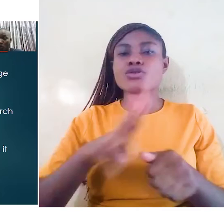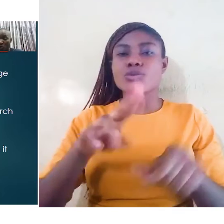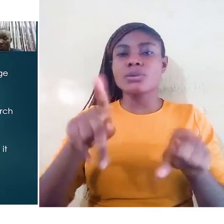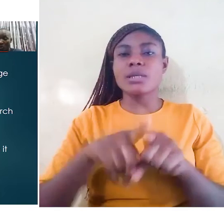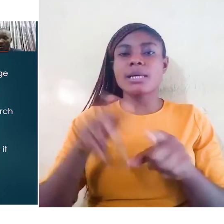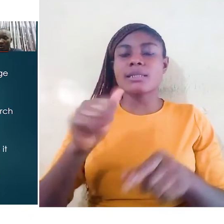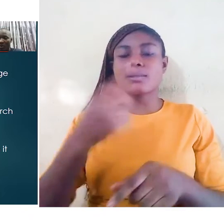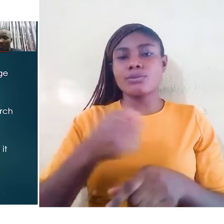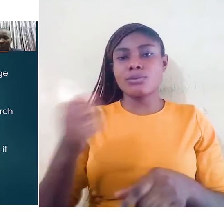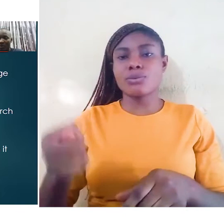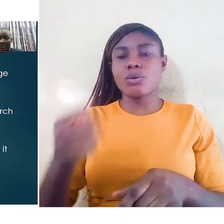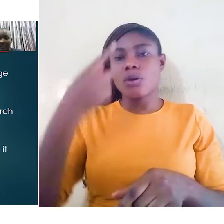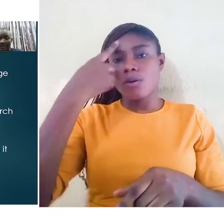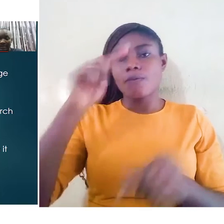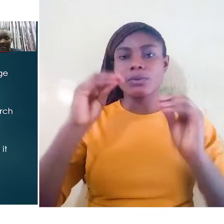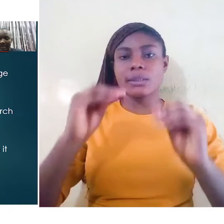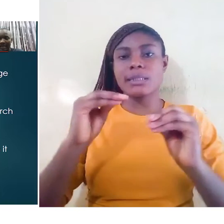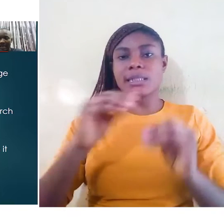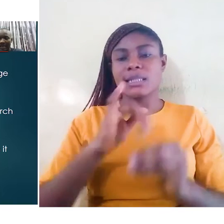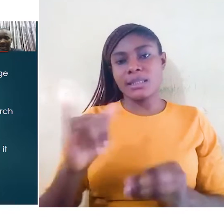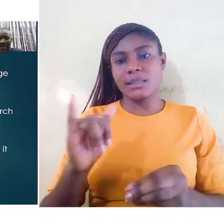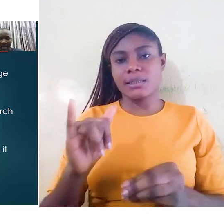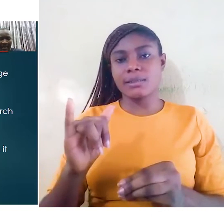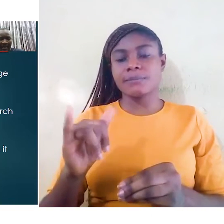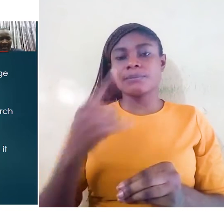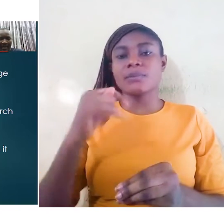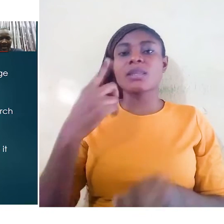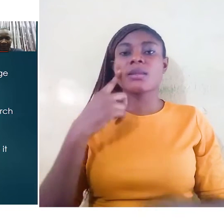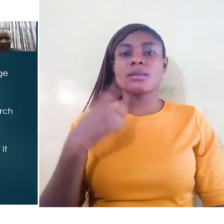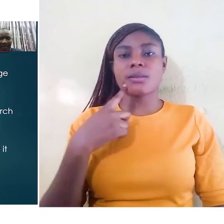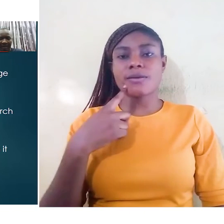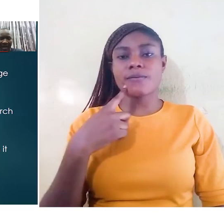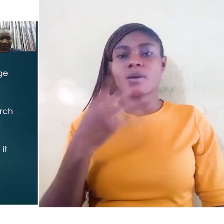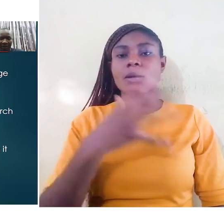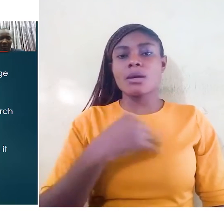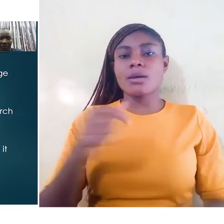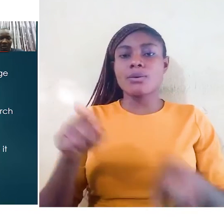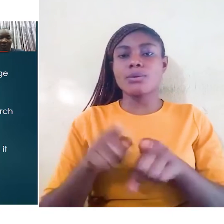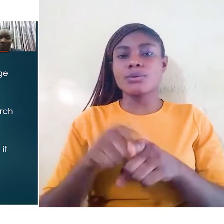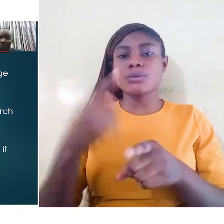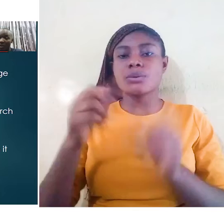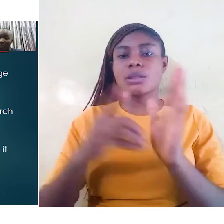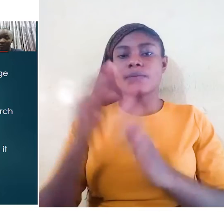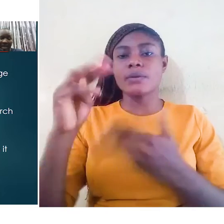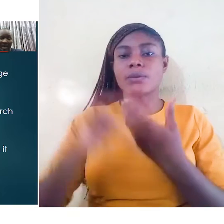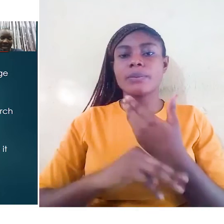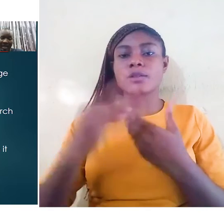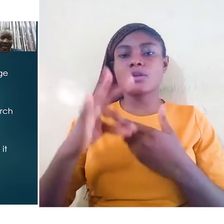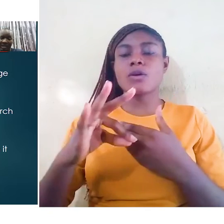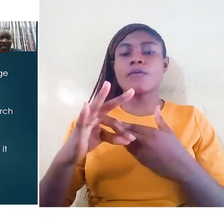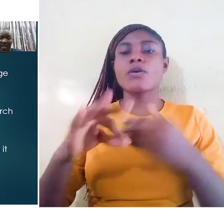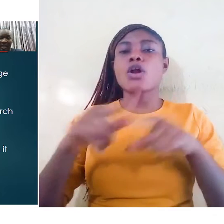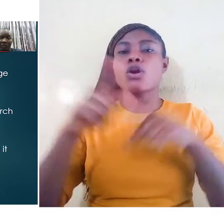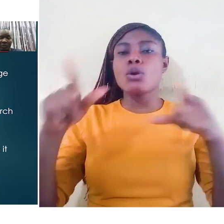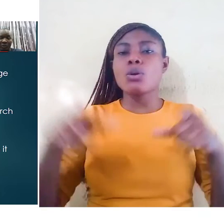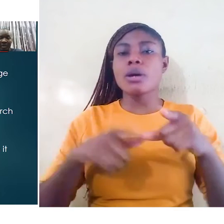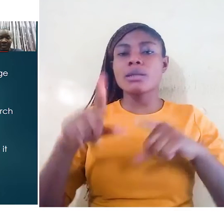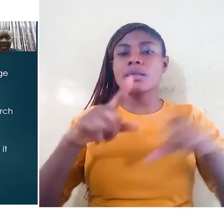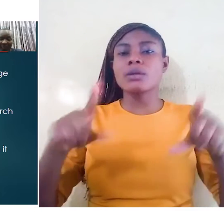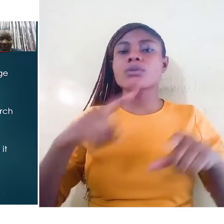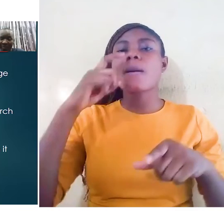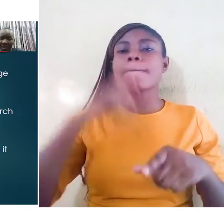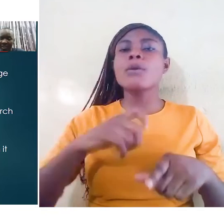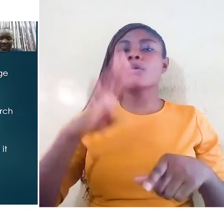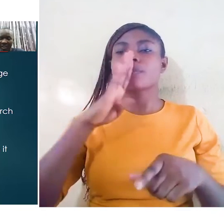a tool for teaching the deaf. And also the development of indigenous sign language must